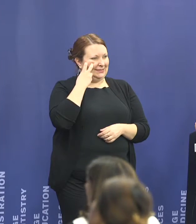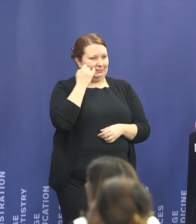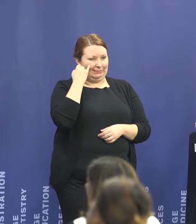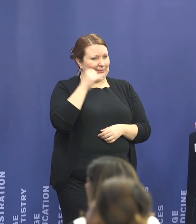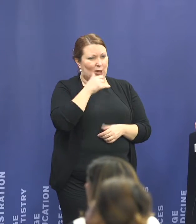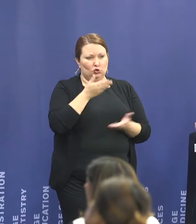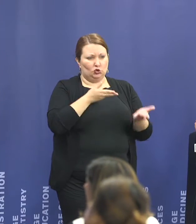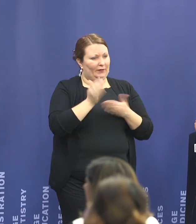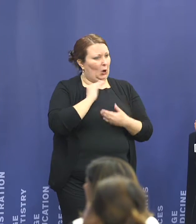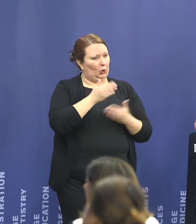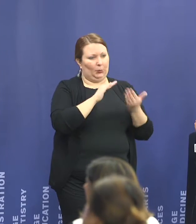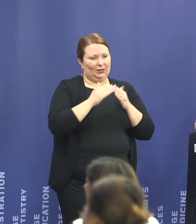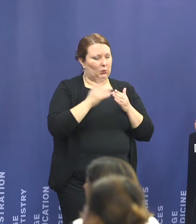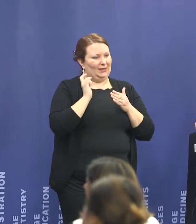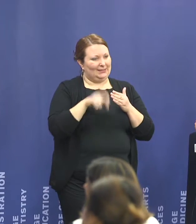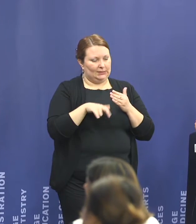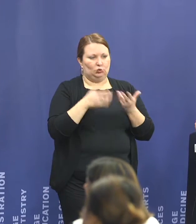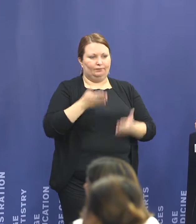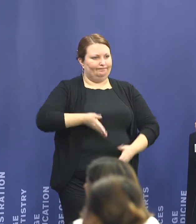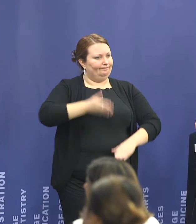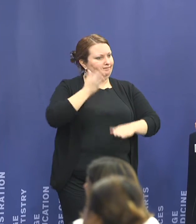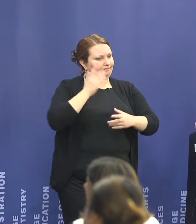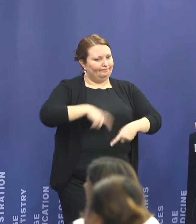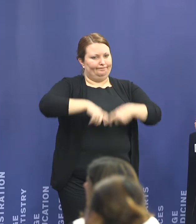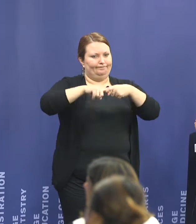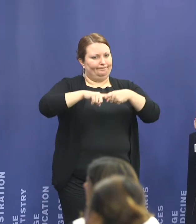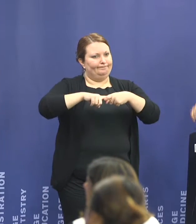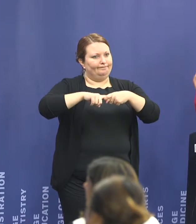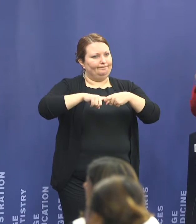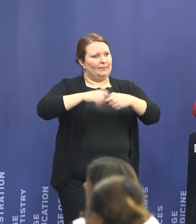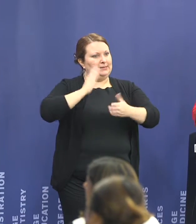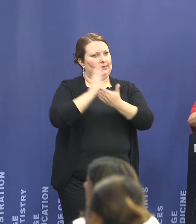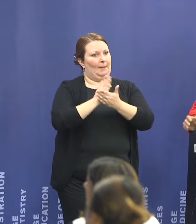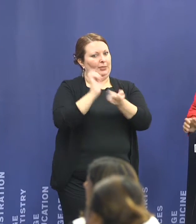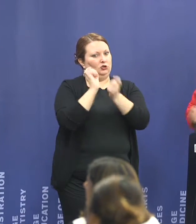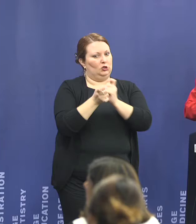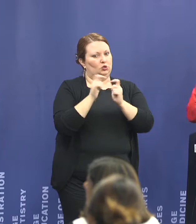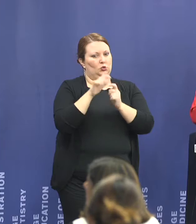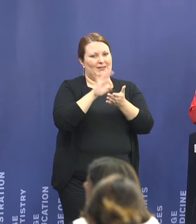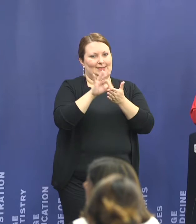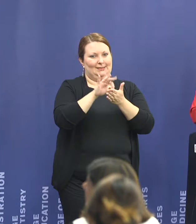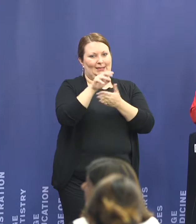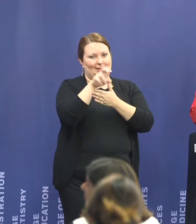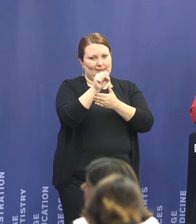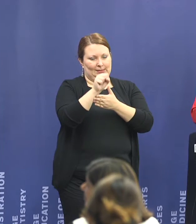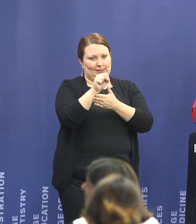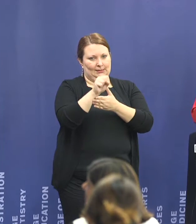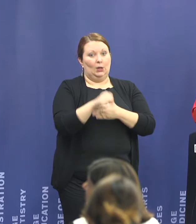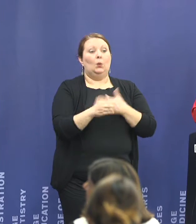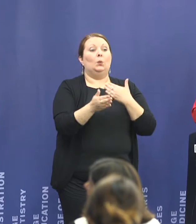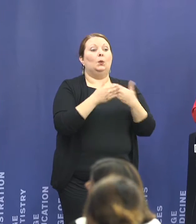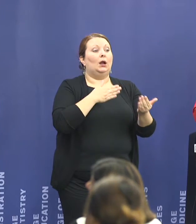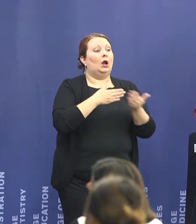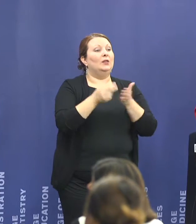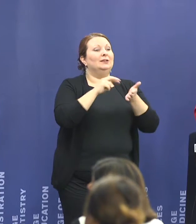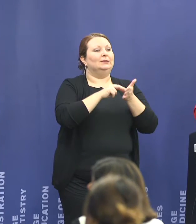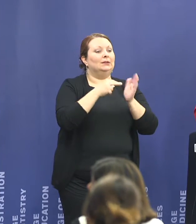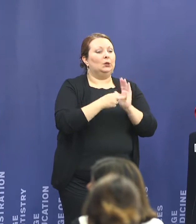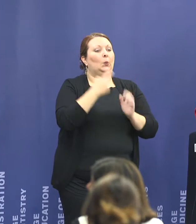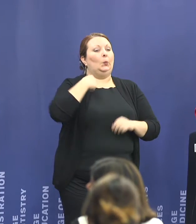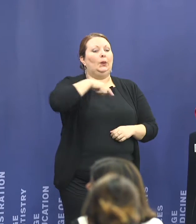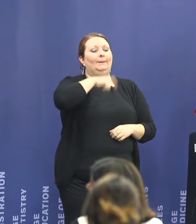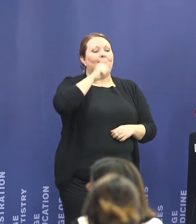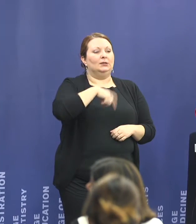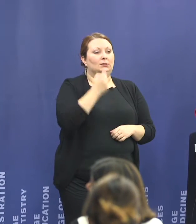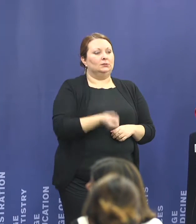our communities. We need a moratorium on any changes, right? So this is what the census says. And regardless of intentions, we have